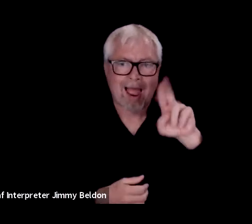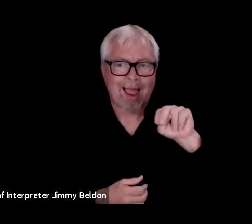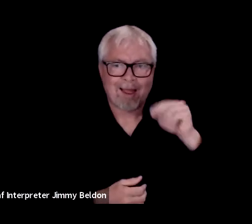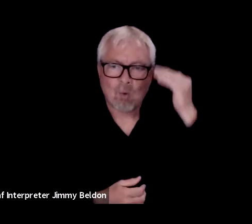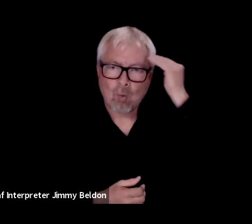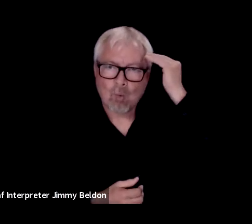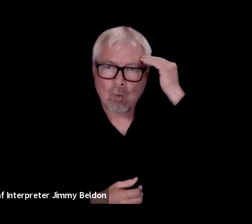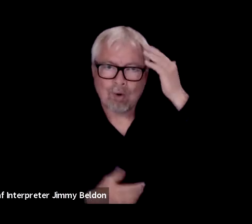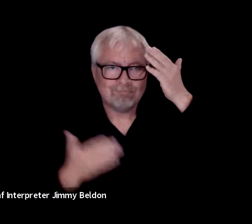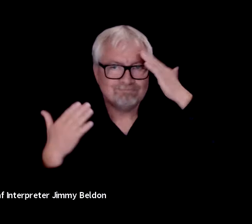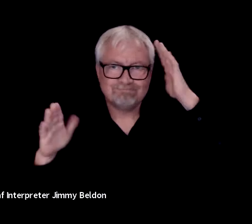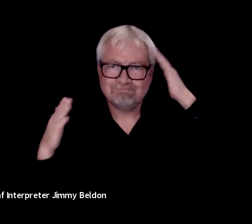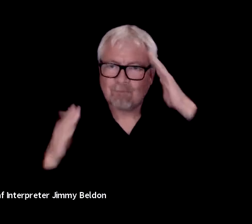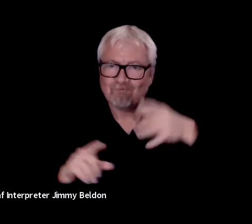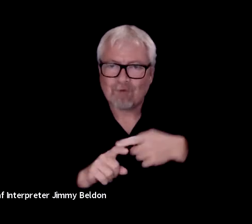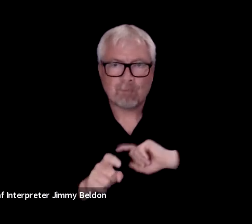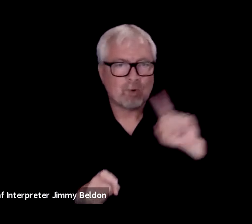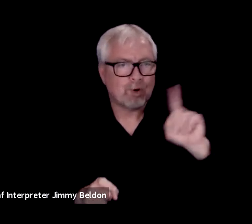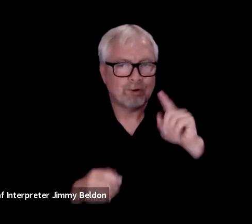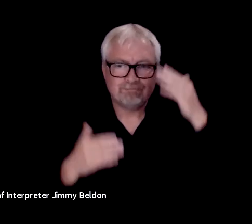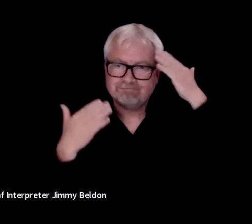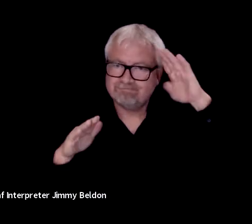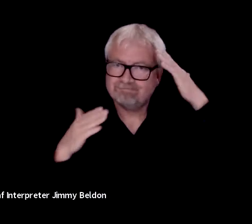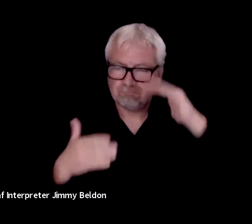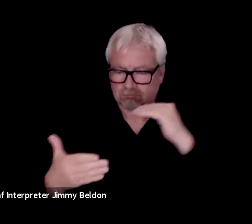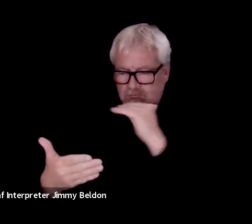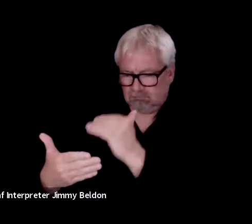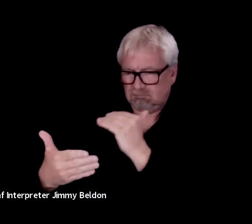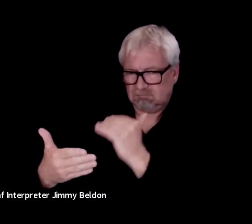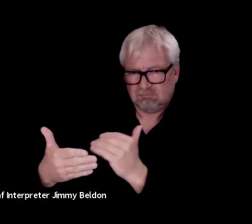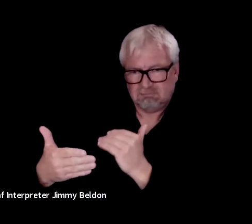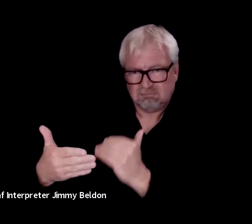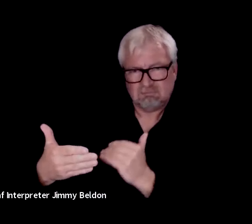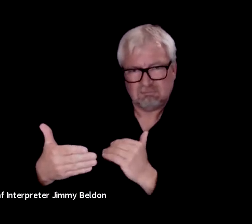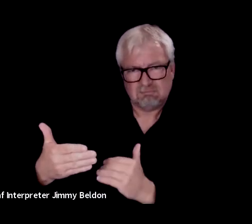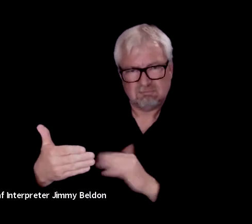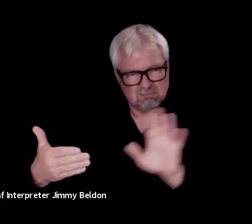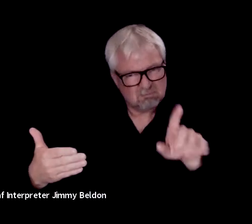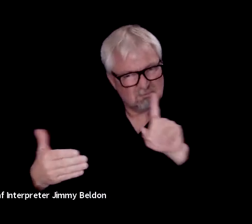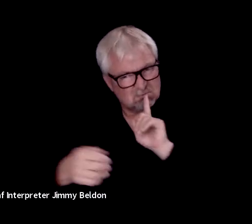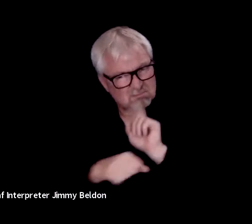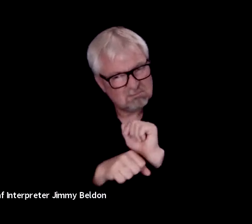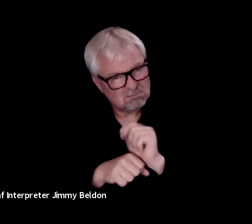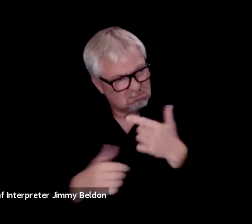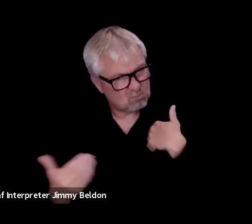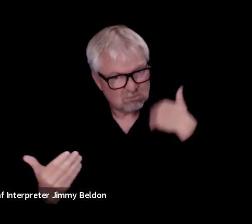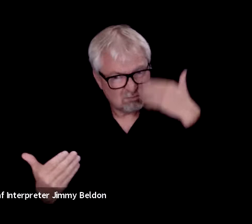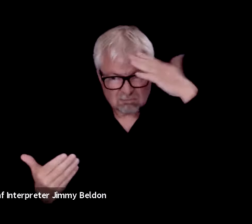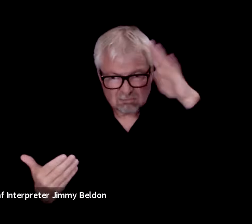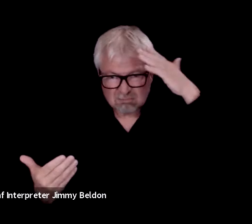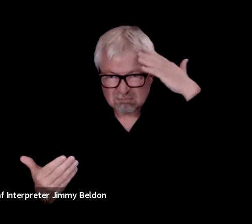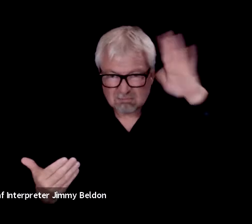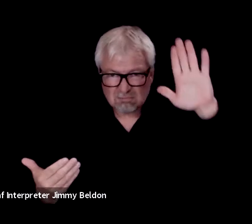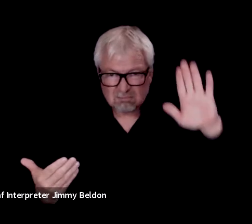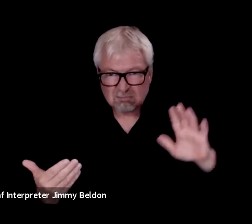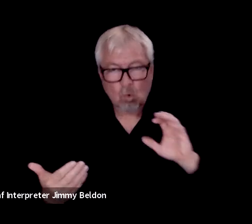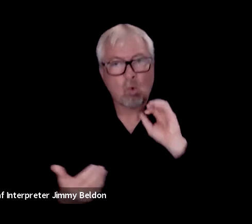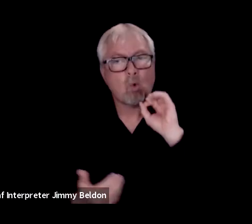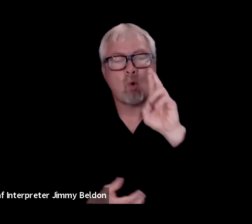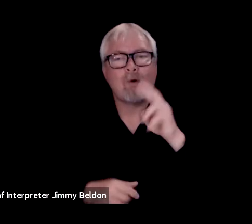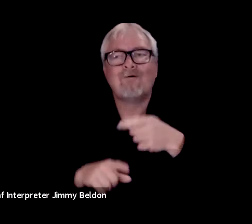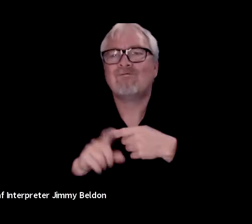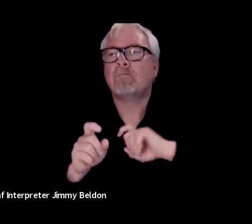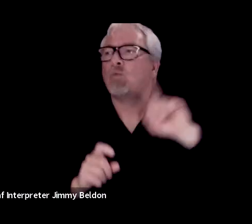pandemic. So we really don't seem to know where people are getting infected very well. And I'm wondering why that is. Have we dropped our